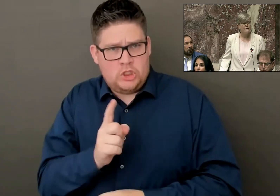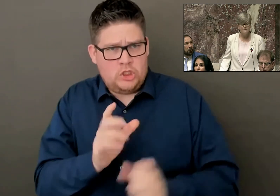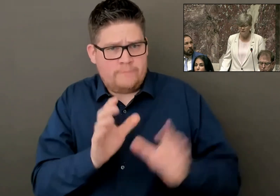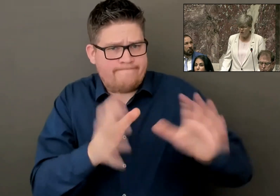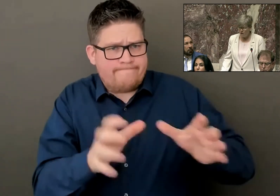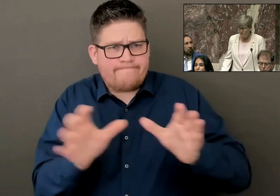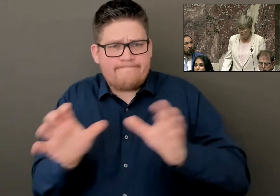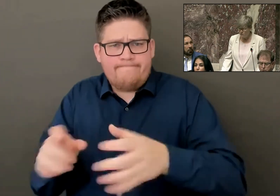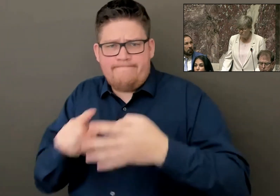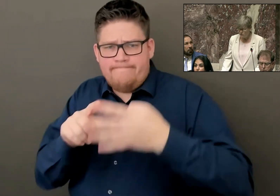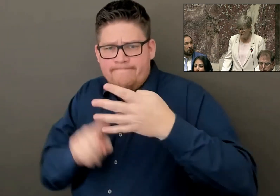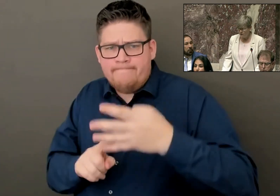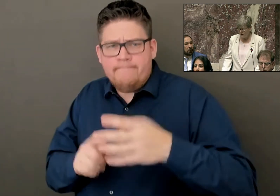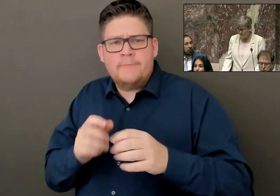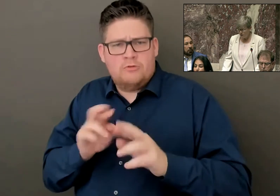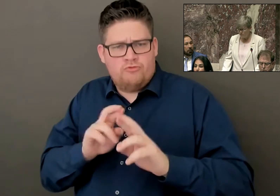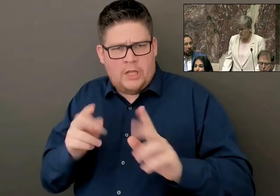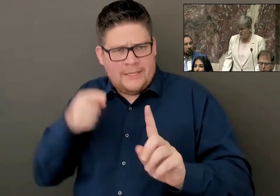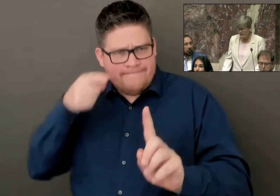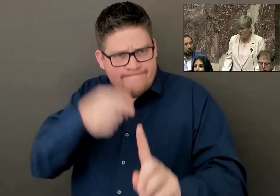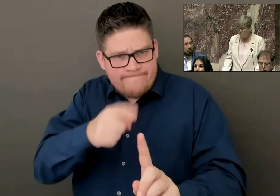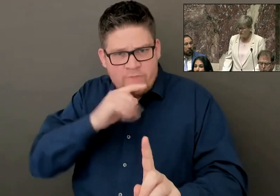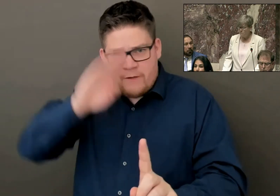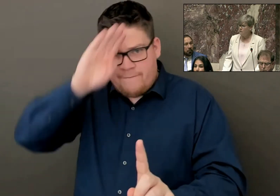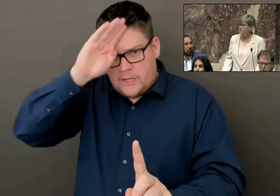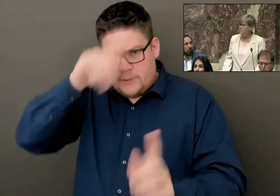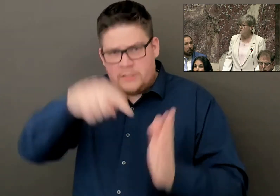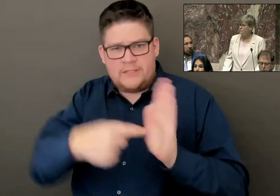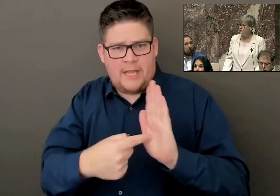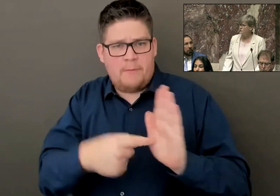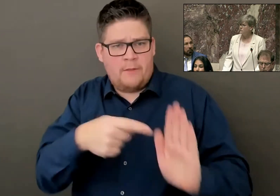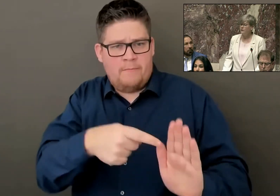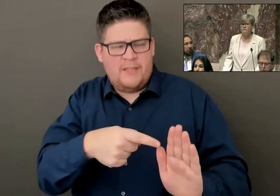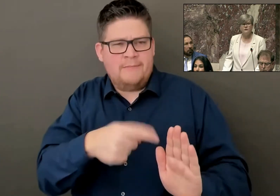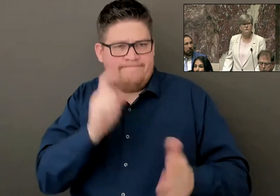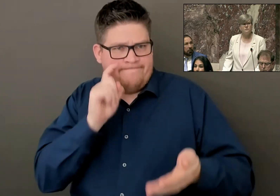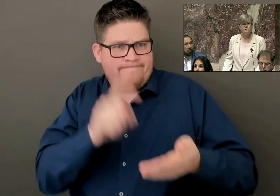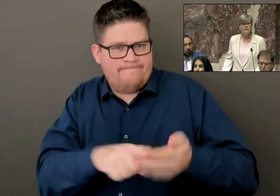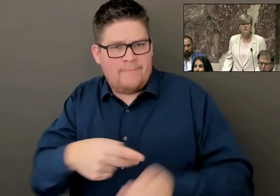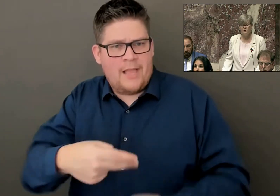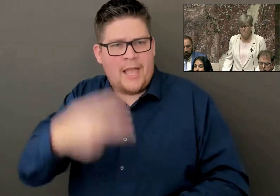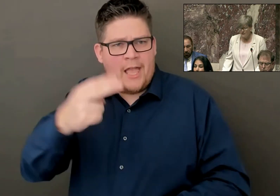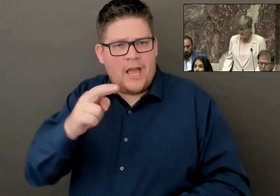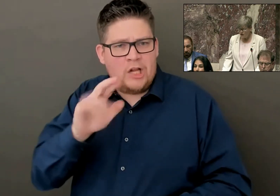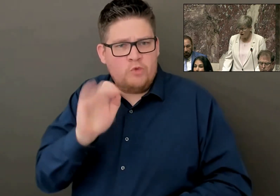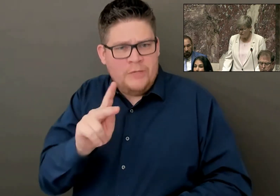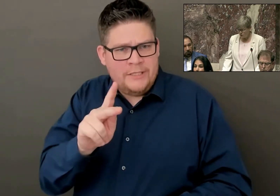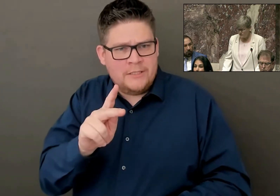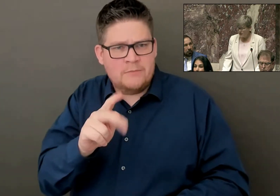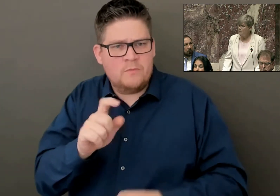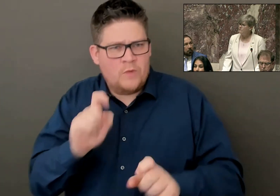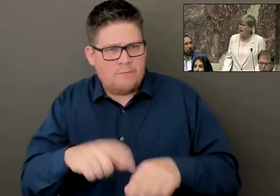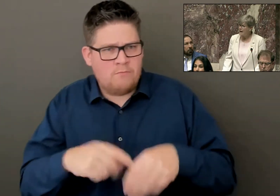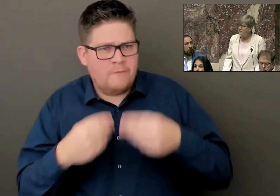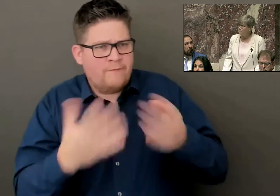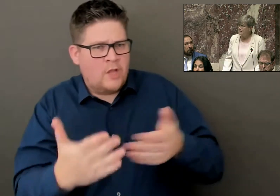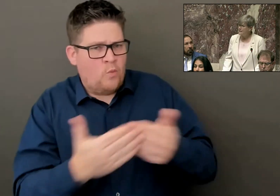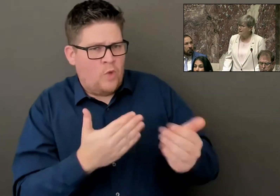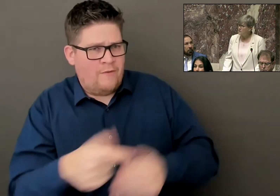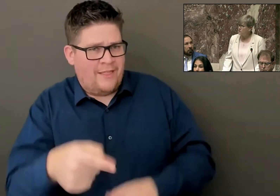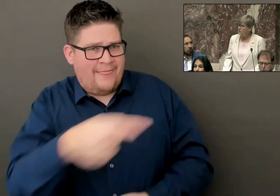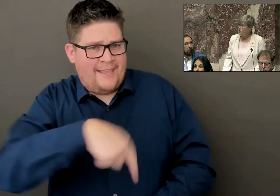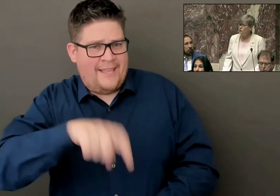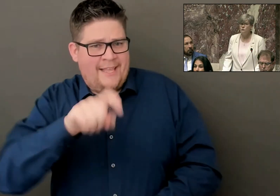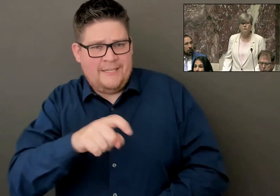more risk, are there. So, Mr. Speaker, I've had the opportunity to meet with the BC Professional Firefighters Association on this. I've heard them and I've asked